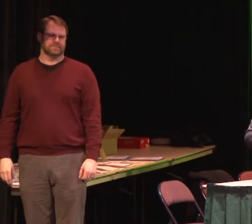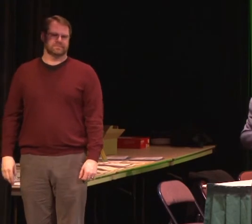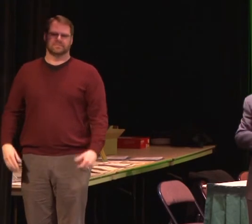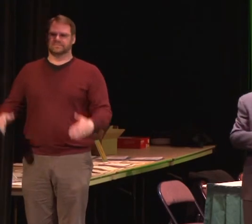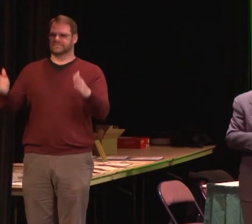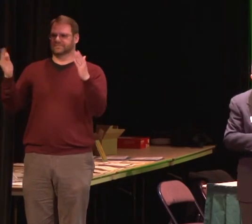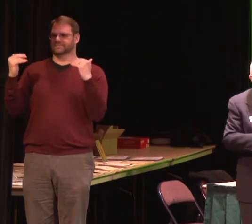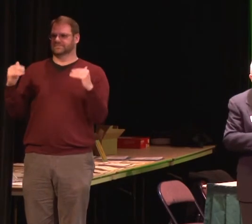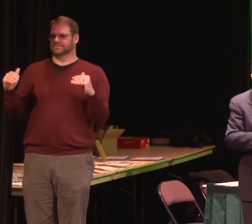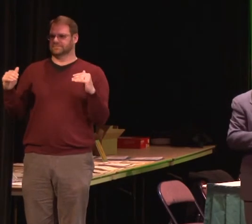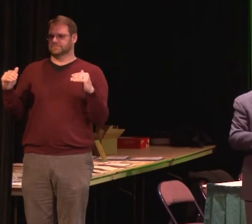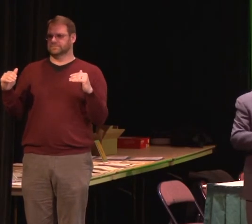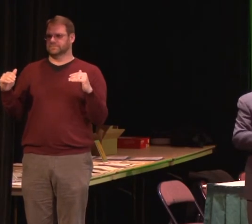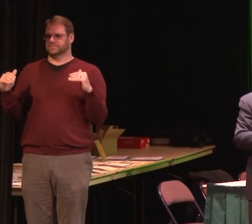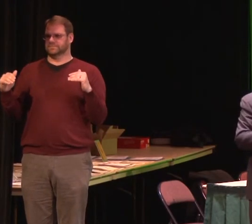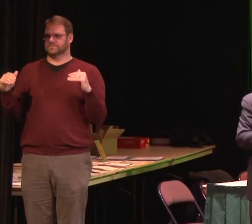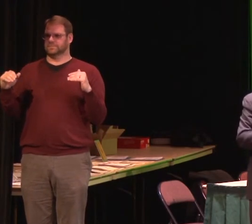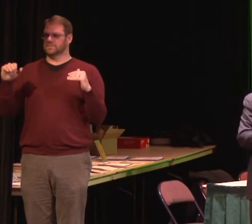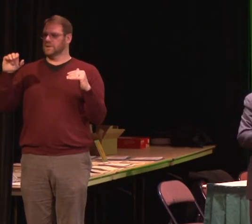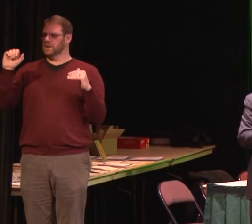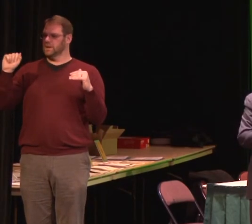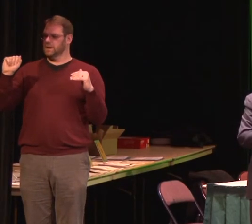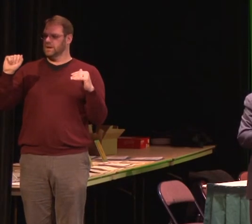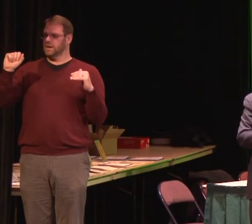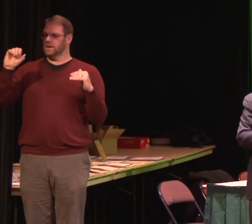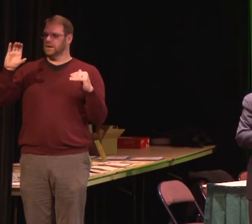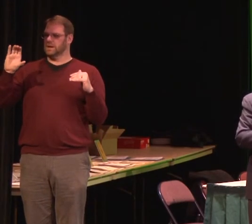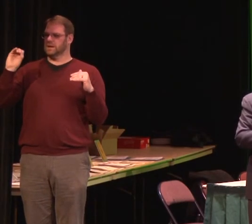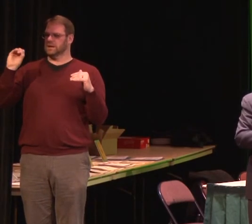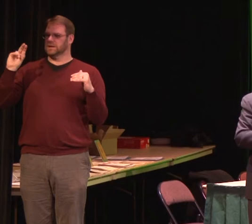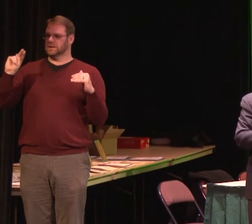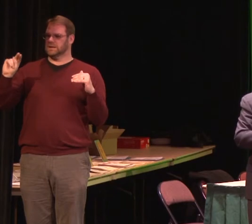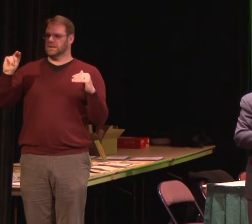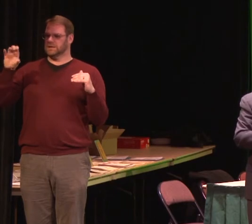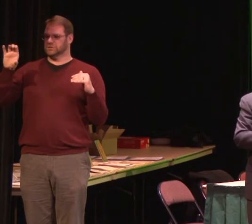The next recipient is Akansha Despande.